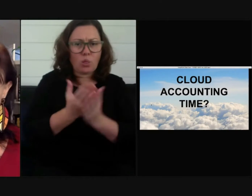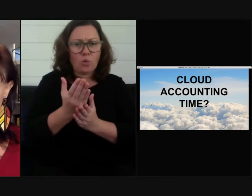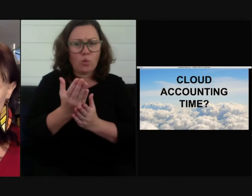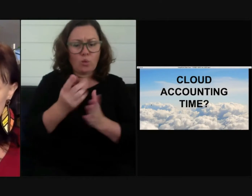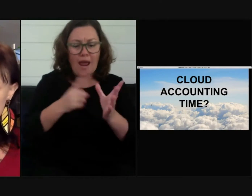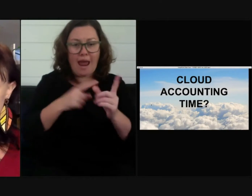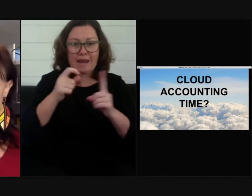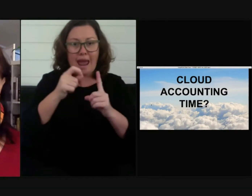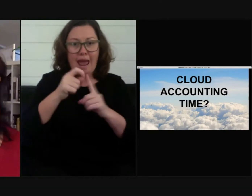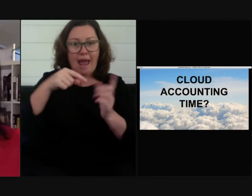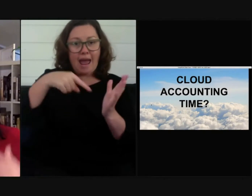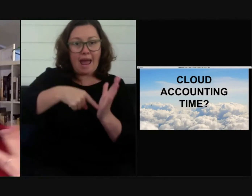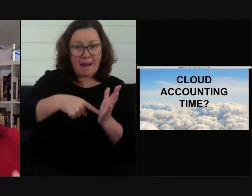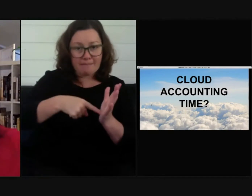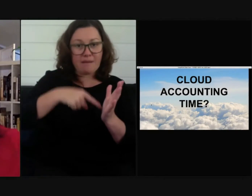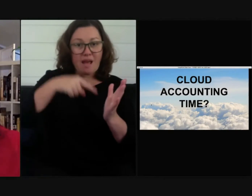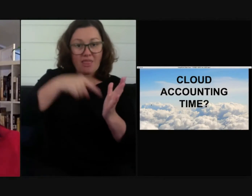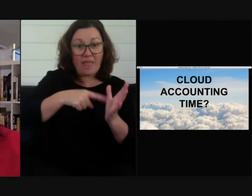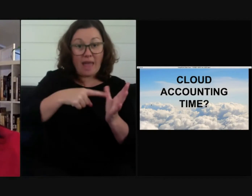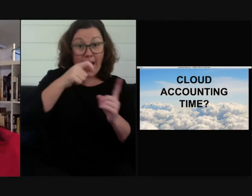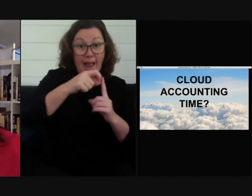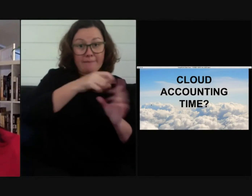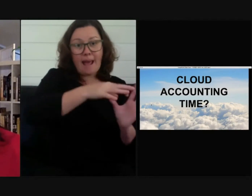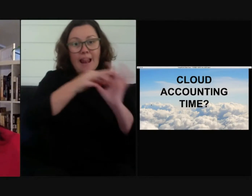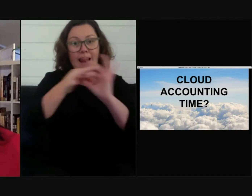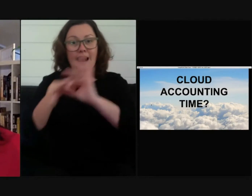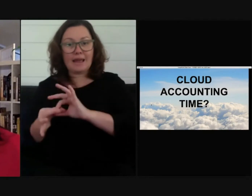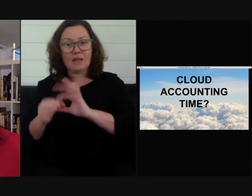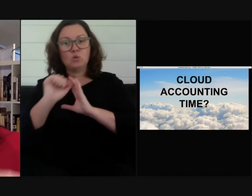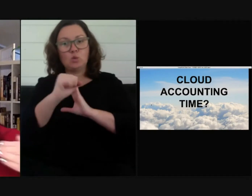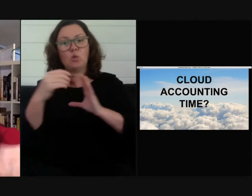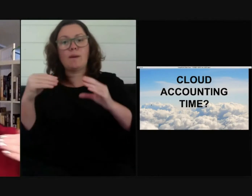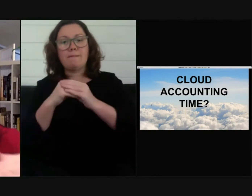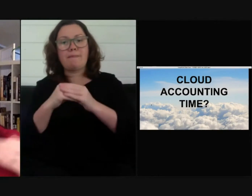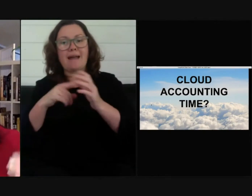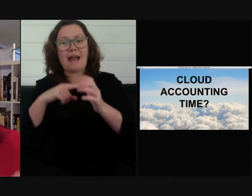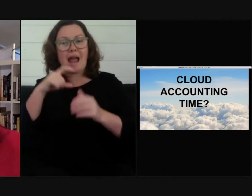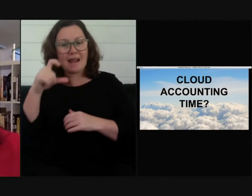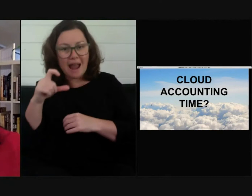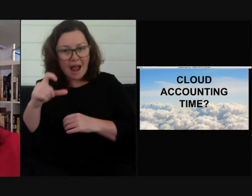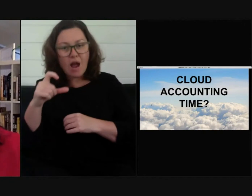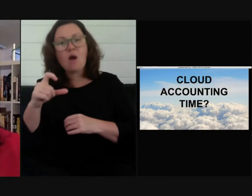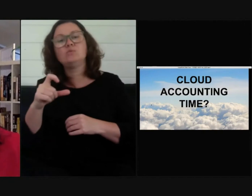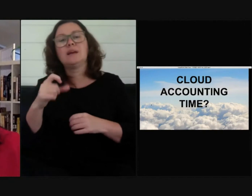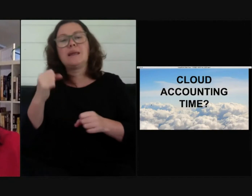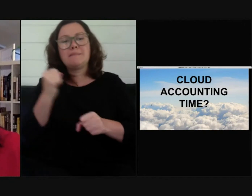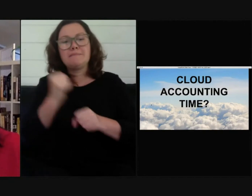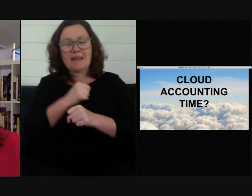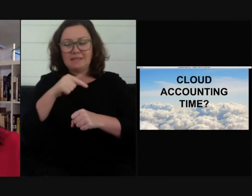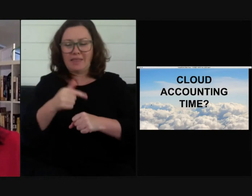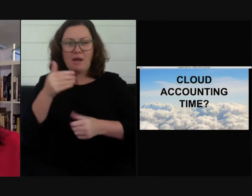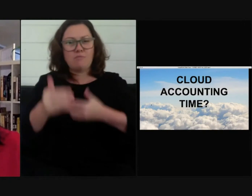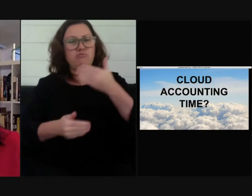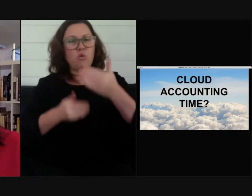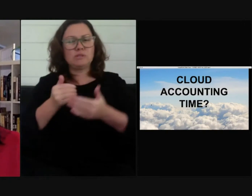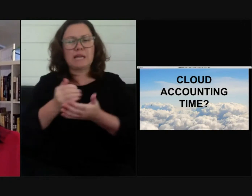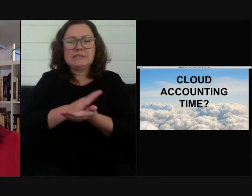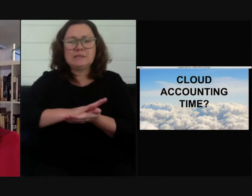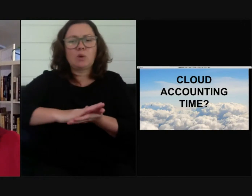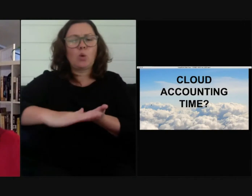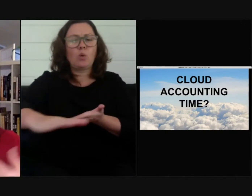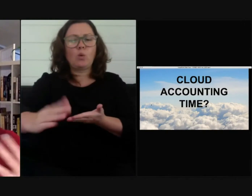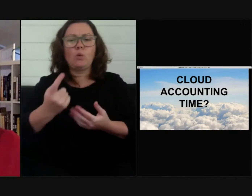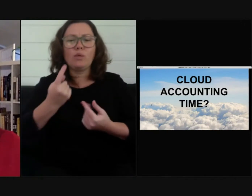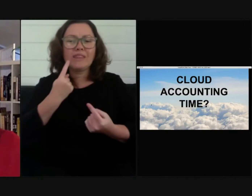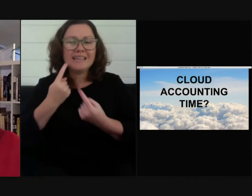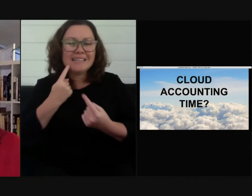bank account, which makes this whole process much easier and means you don't have to do constant manual reporting. You